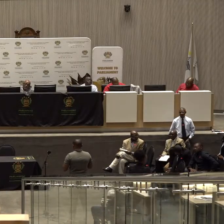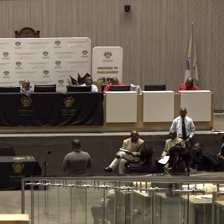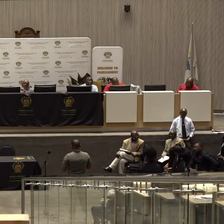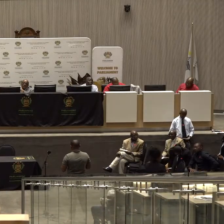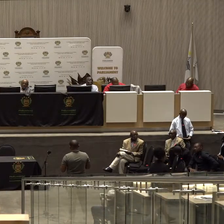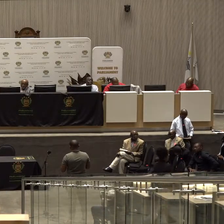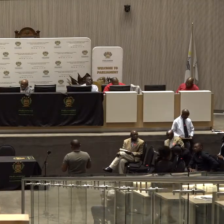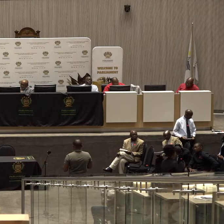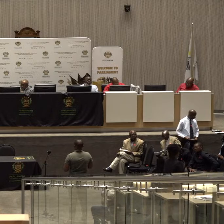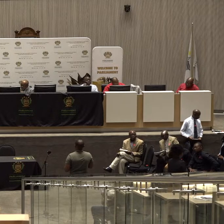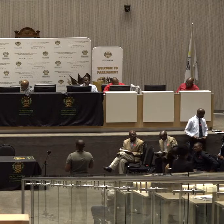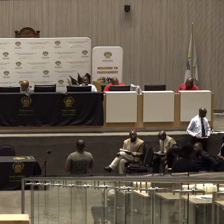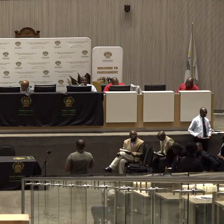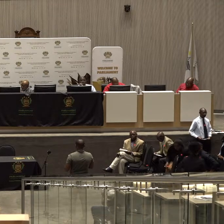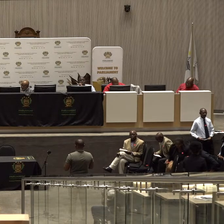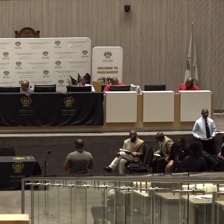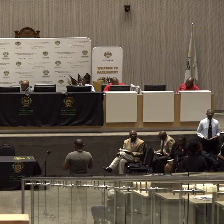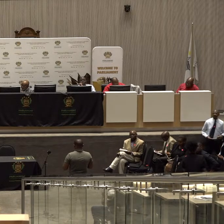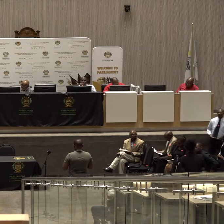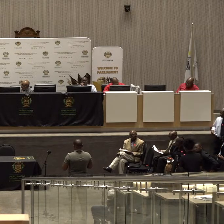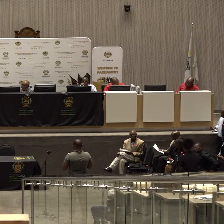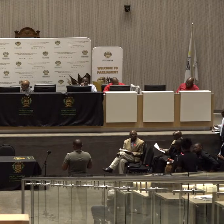um foreign